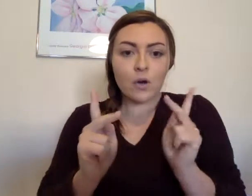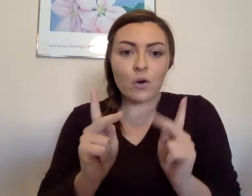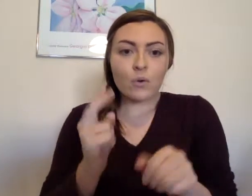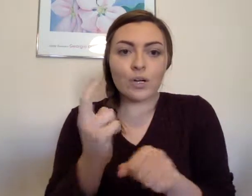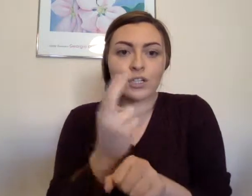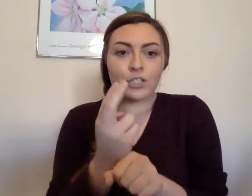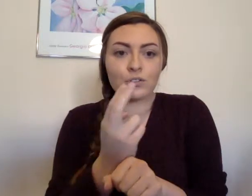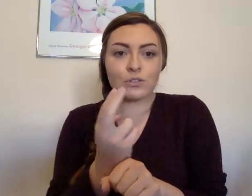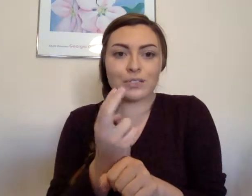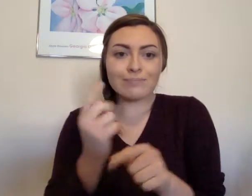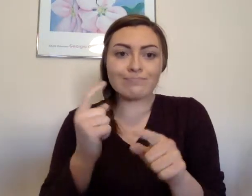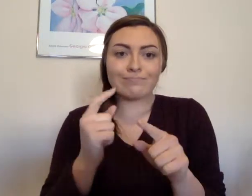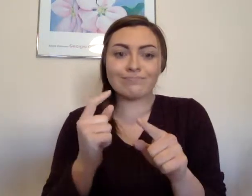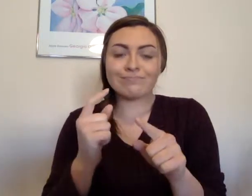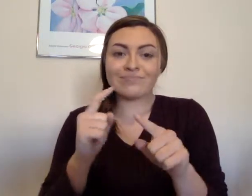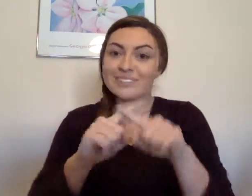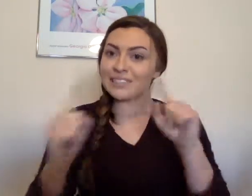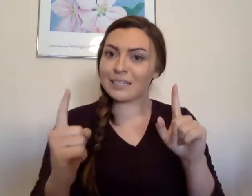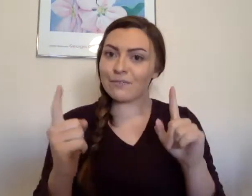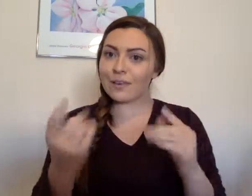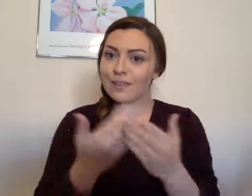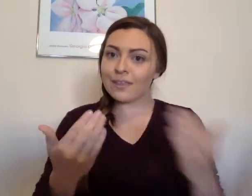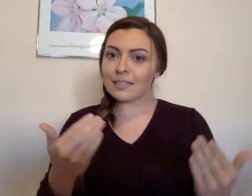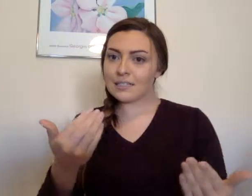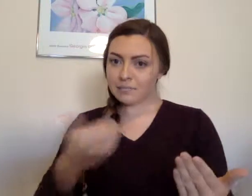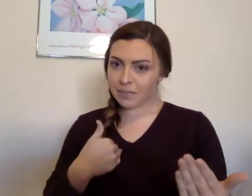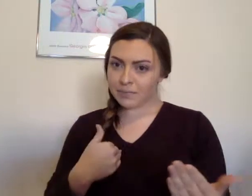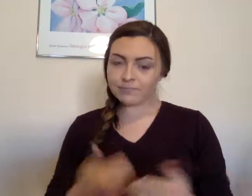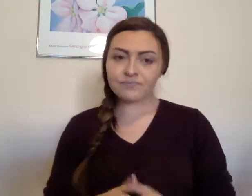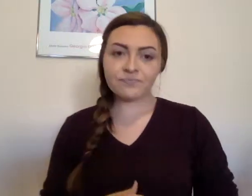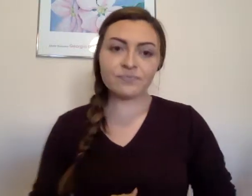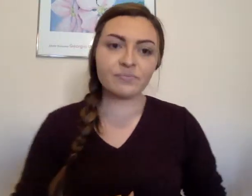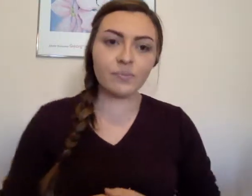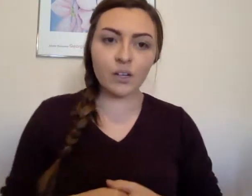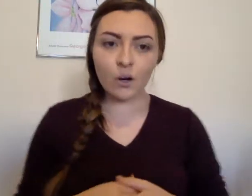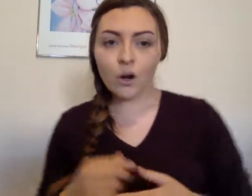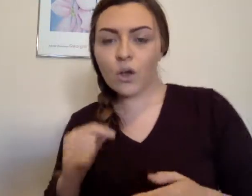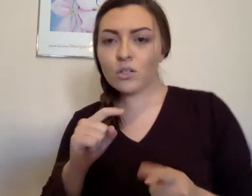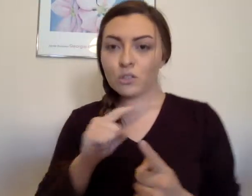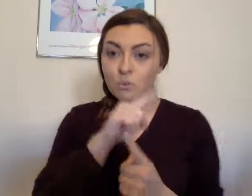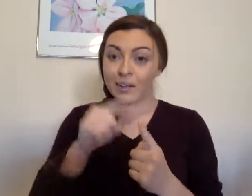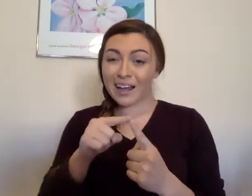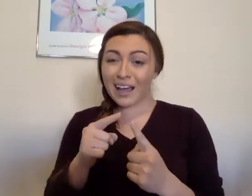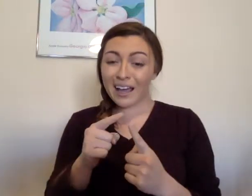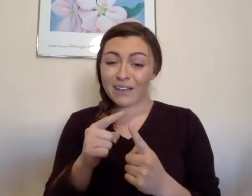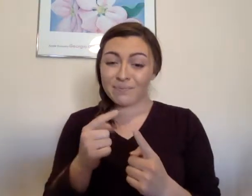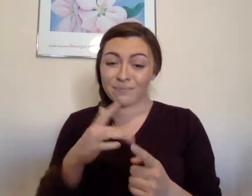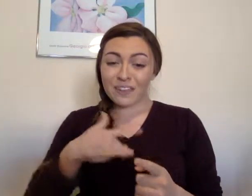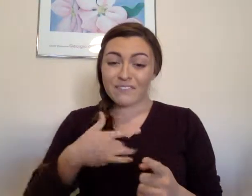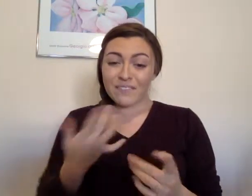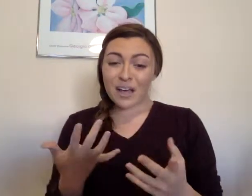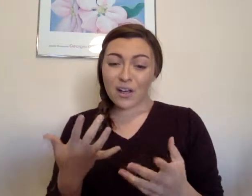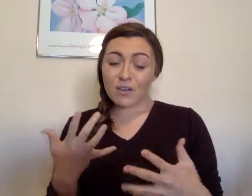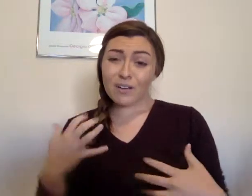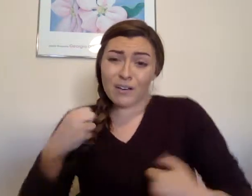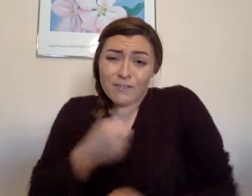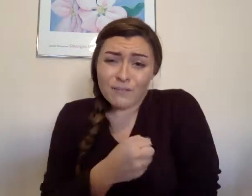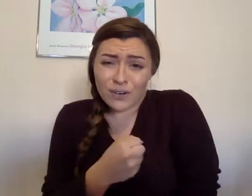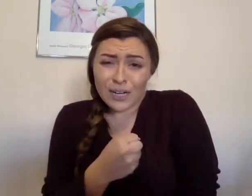I felt weak and I was afraid of the people I was interacting with, I very often folded my arms. I kept my arms folded